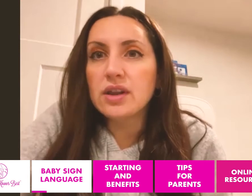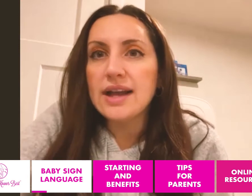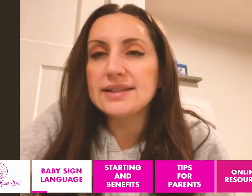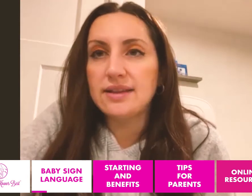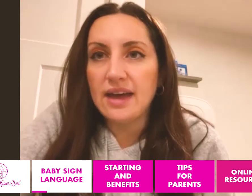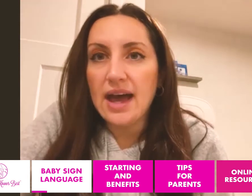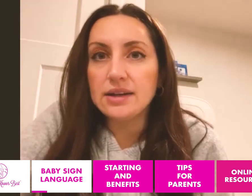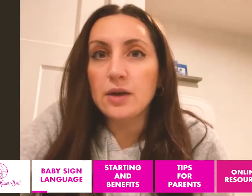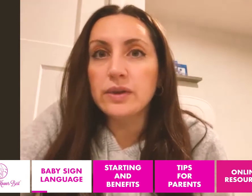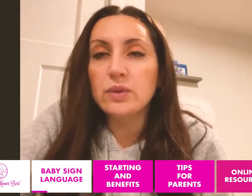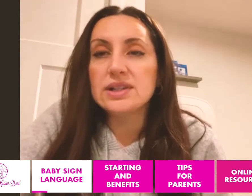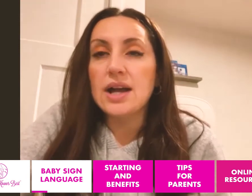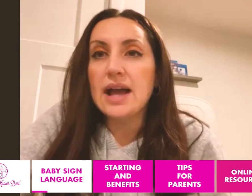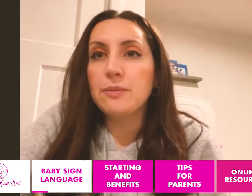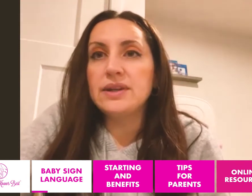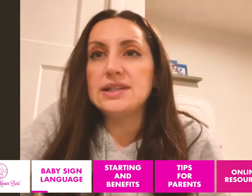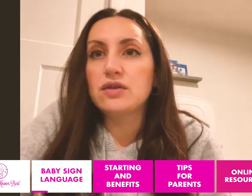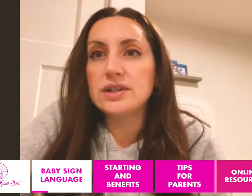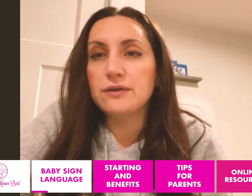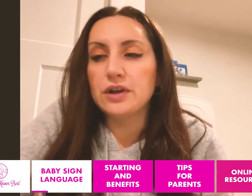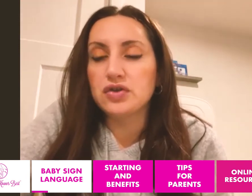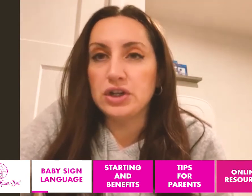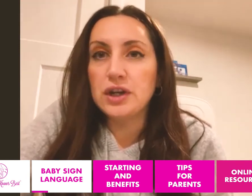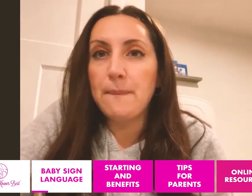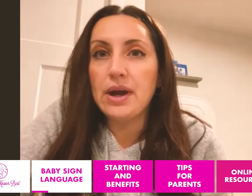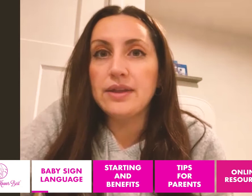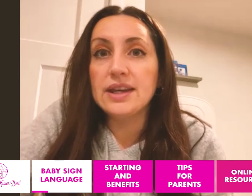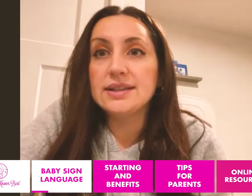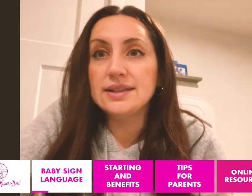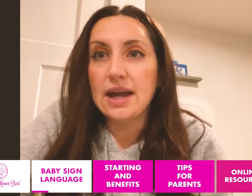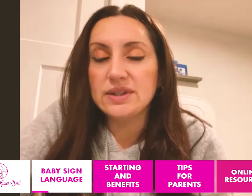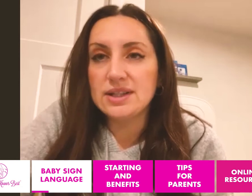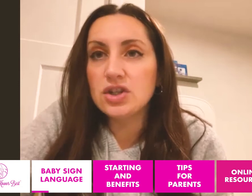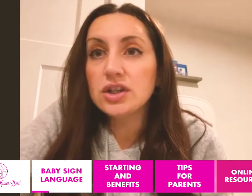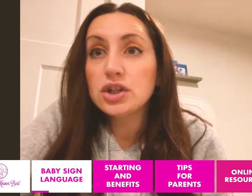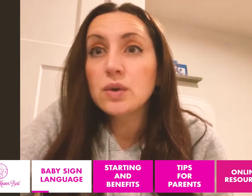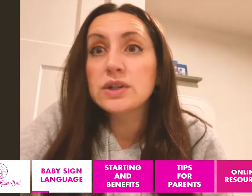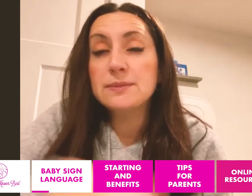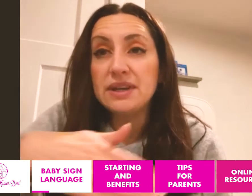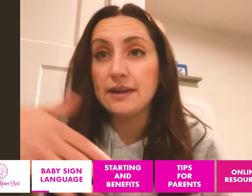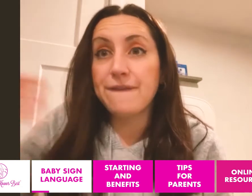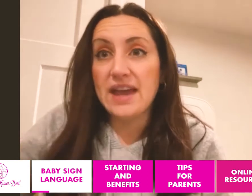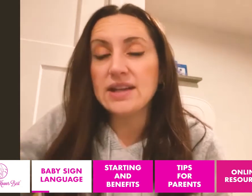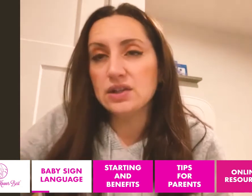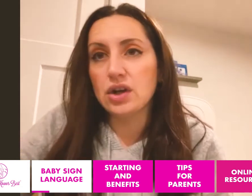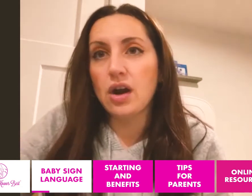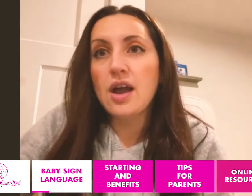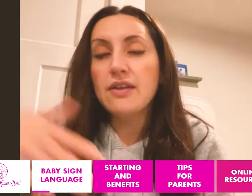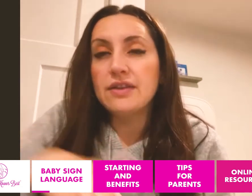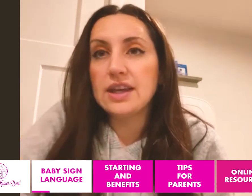realized that not only was sign helping decrease the frustration, but the kids that I was teaching it to were speaking faster than the kids